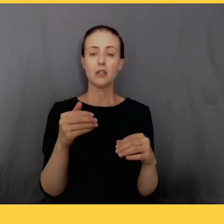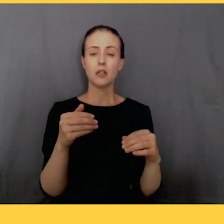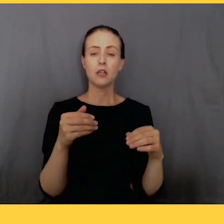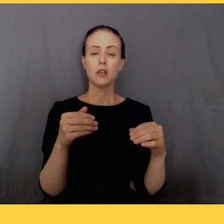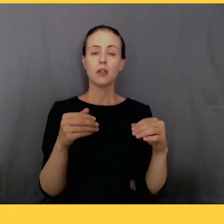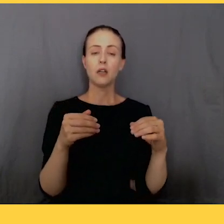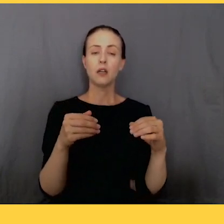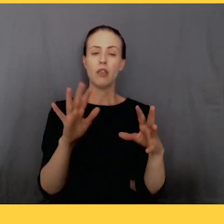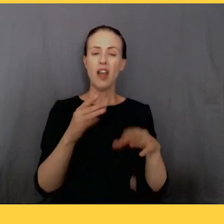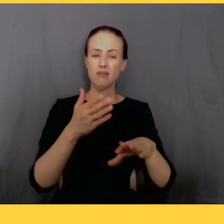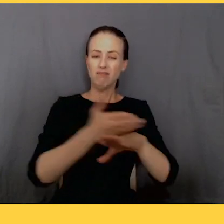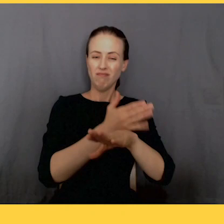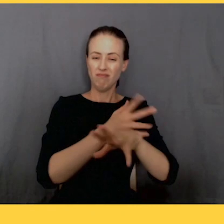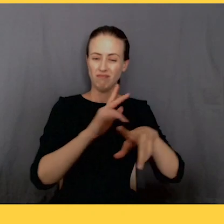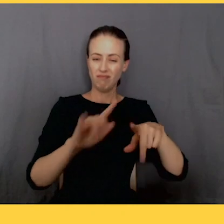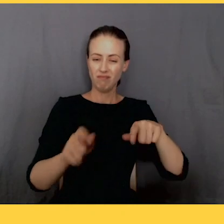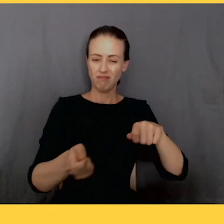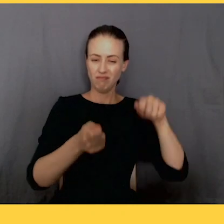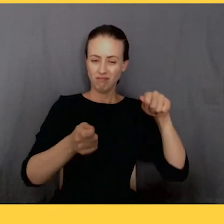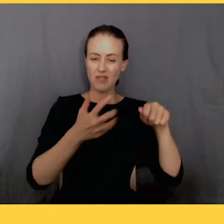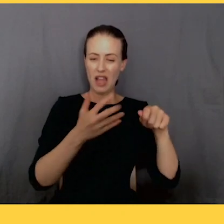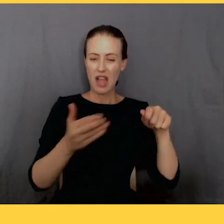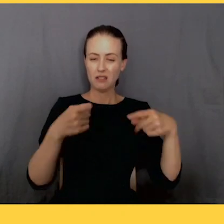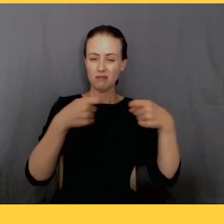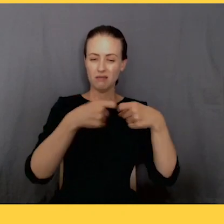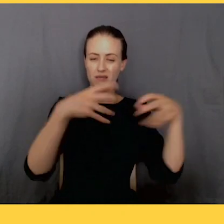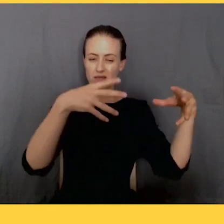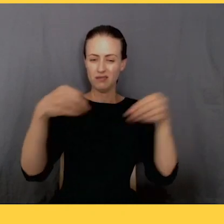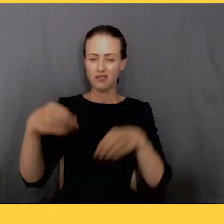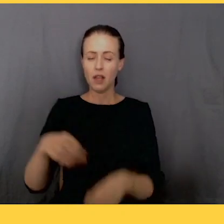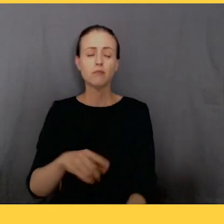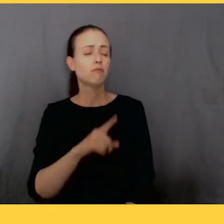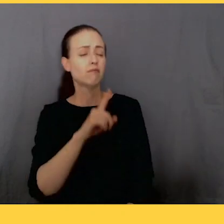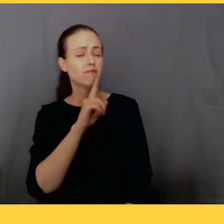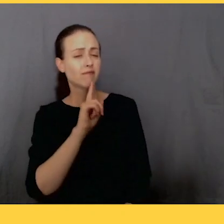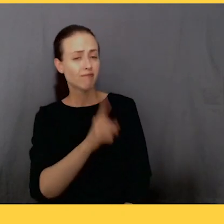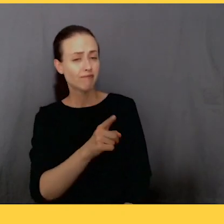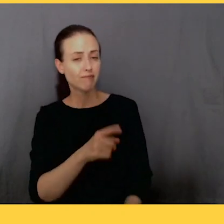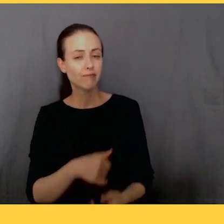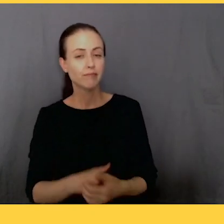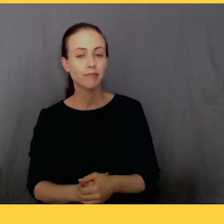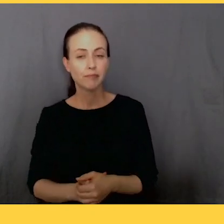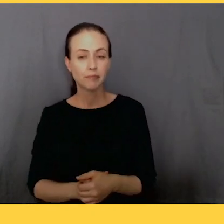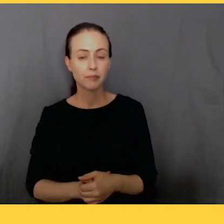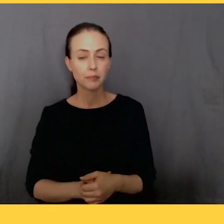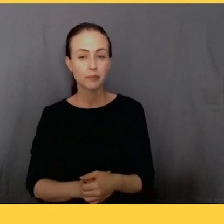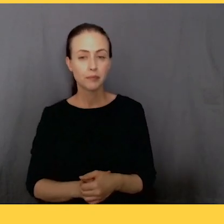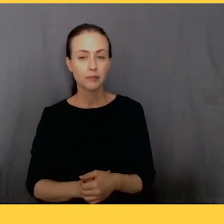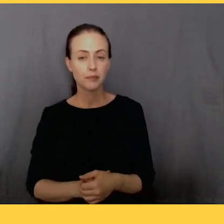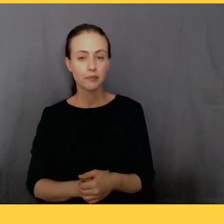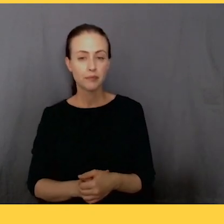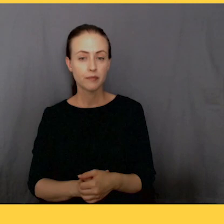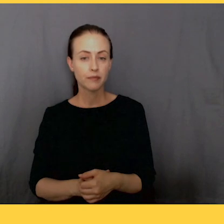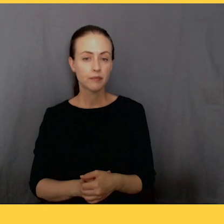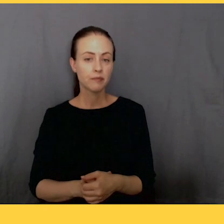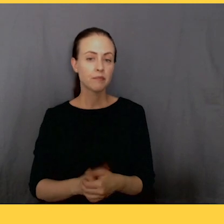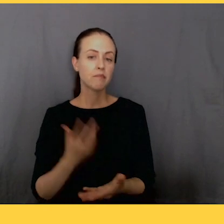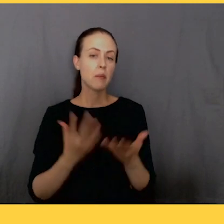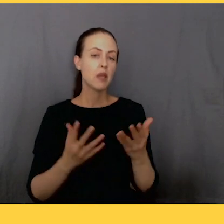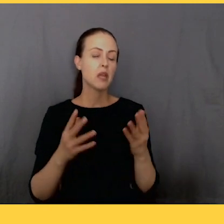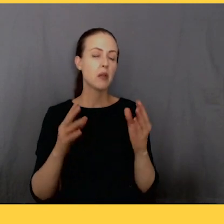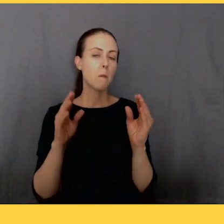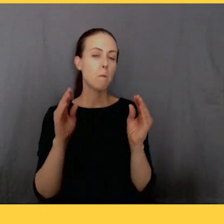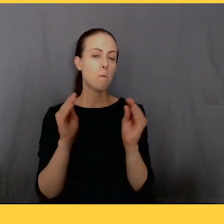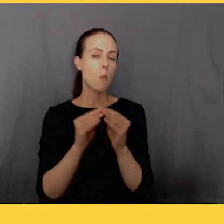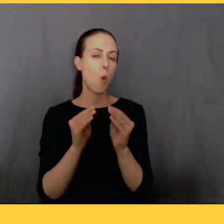safety power shutoff? Yeah, certainly, Jeremy. So let me provide some maybe a little bit